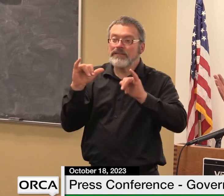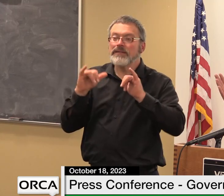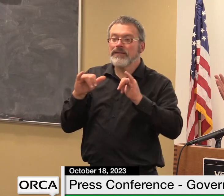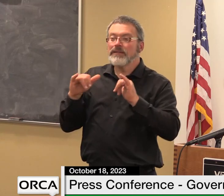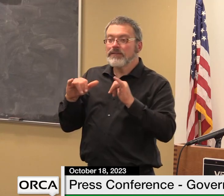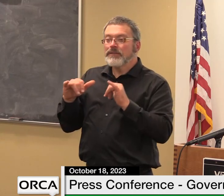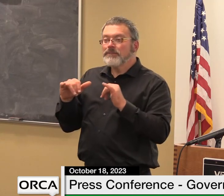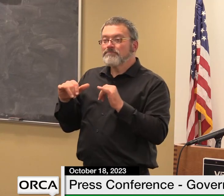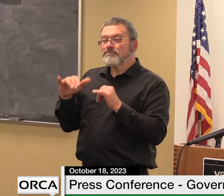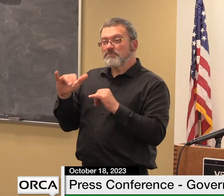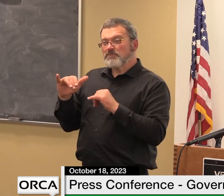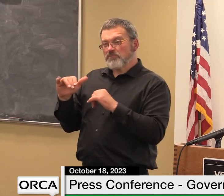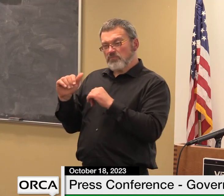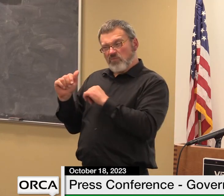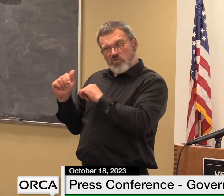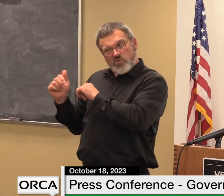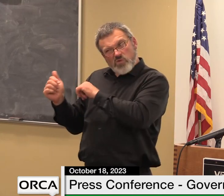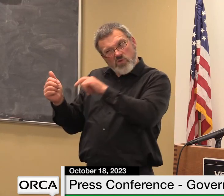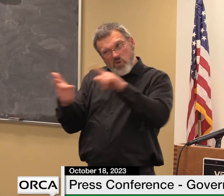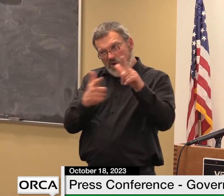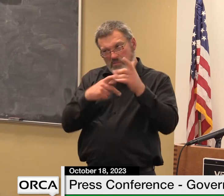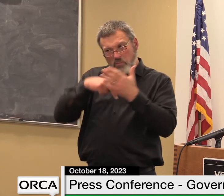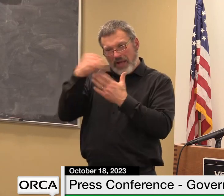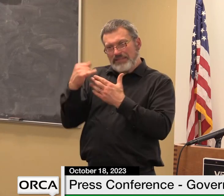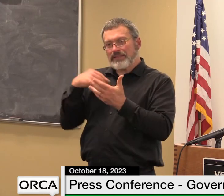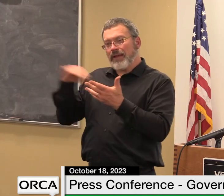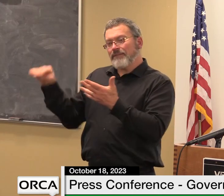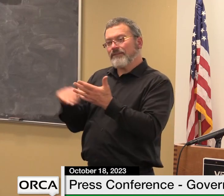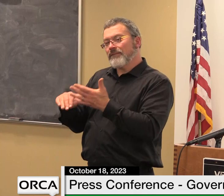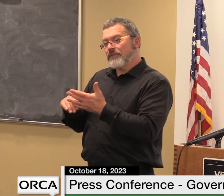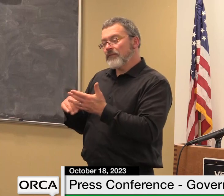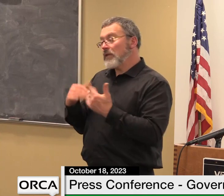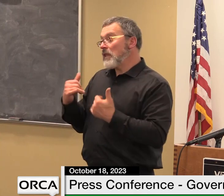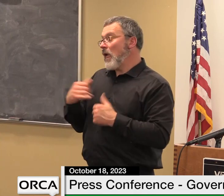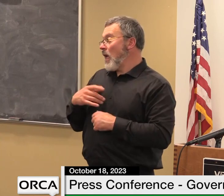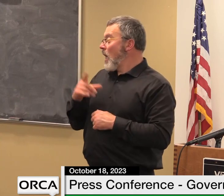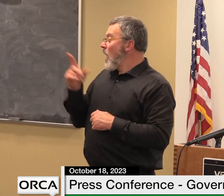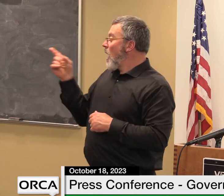Anything you want to add to that? Secretary Flynn.